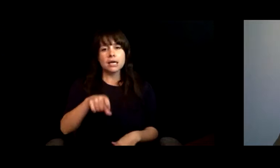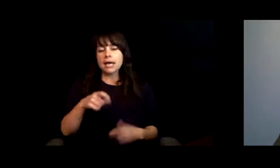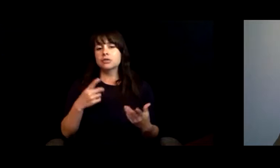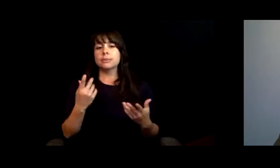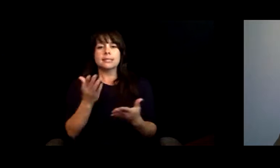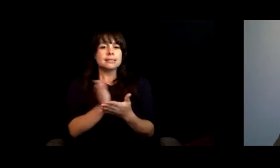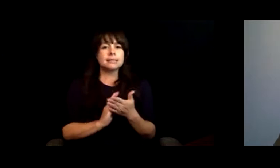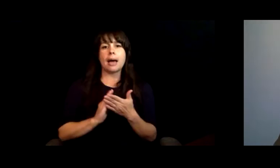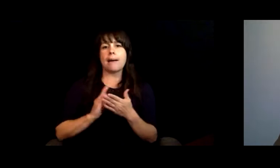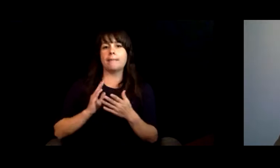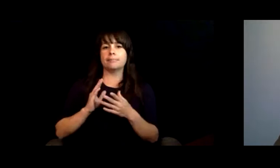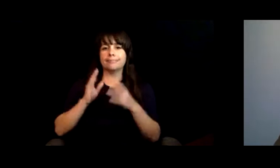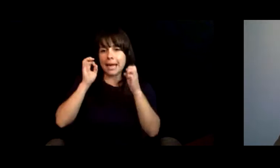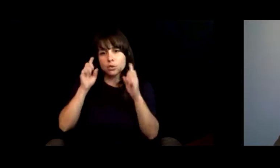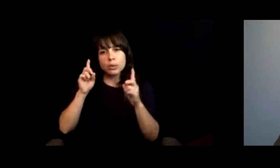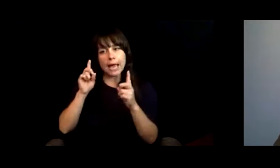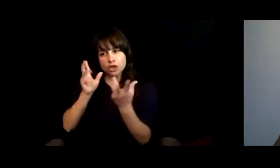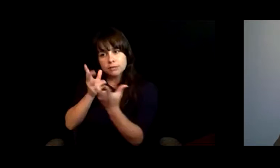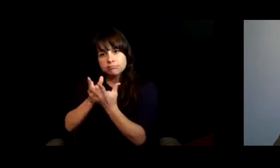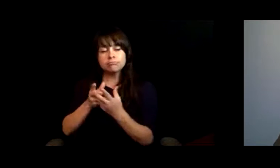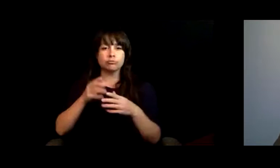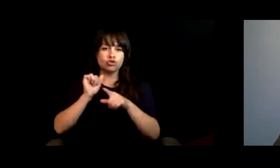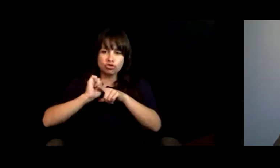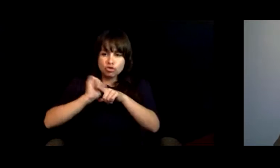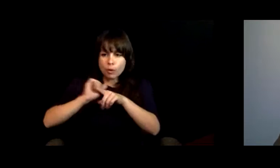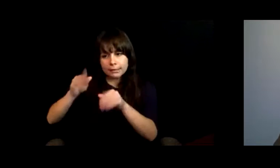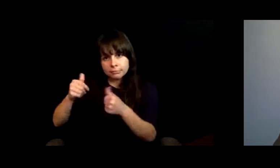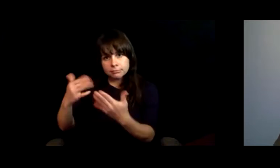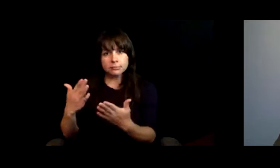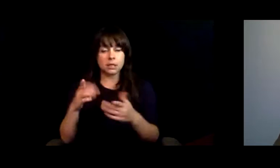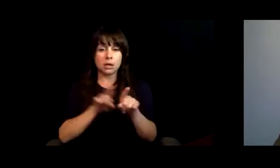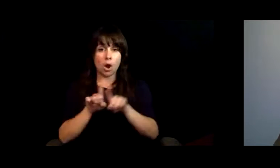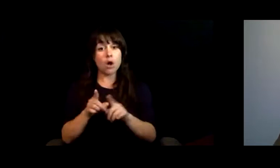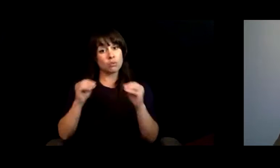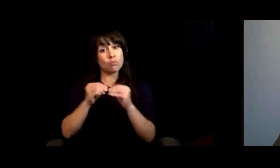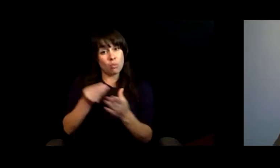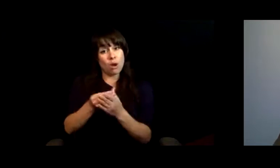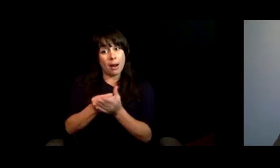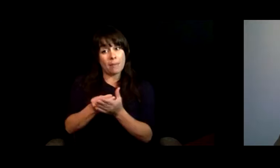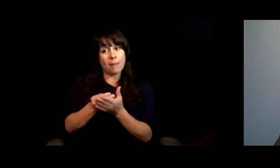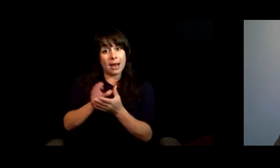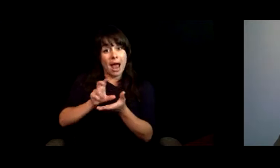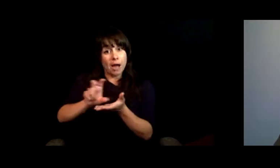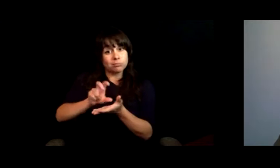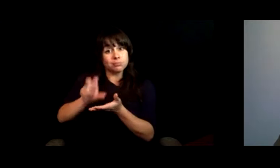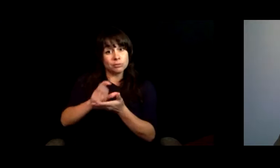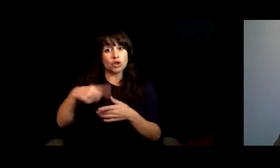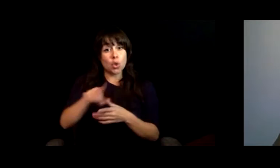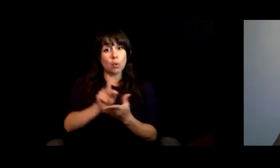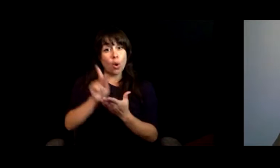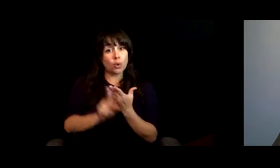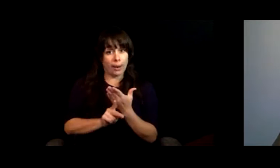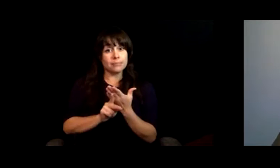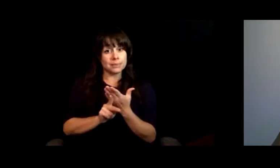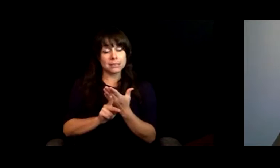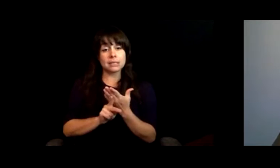of education, training. There'll also be another component where there's more money put into the programs that are available and to make